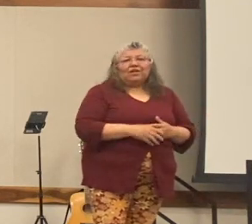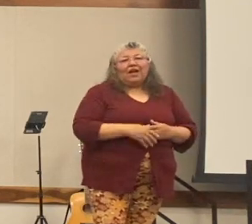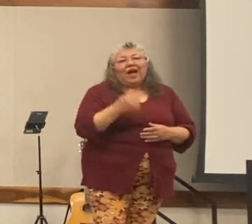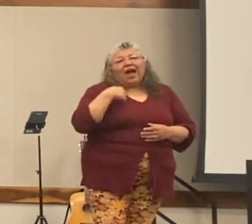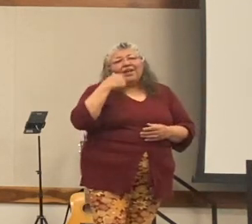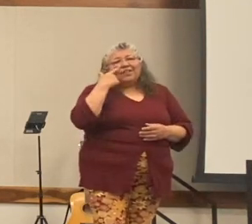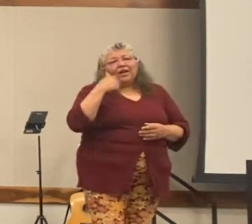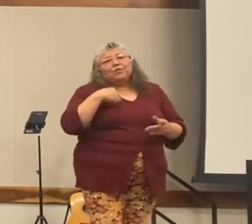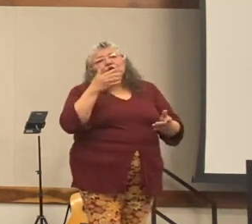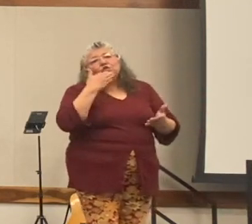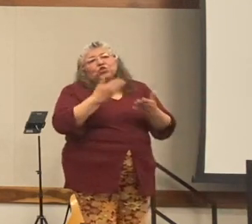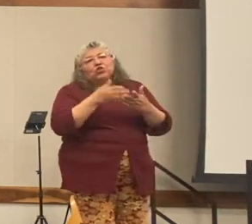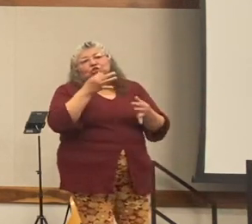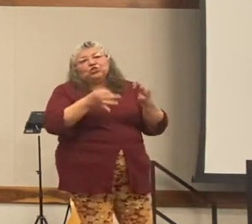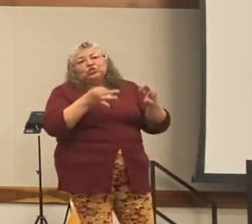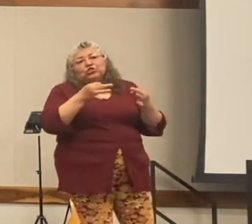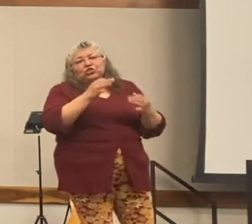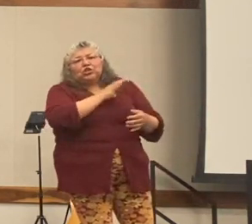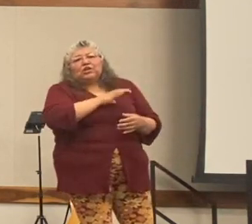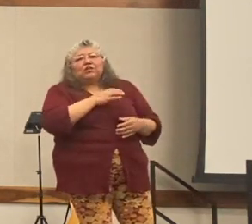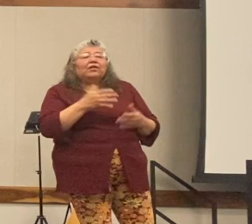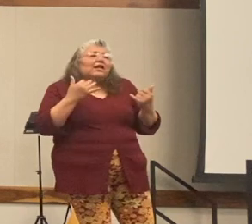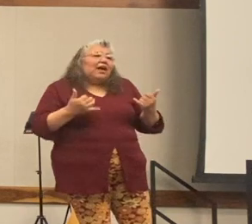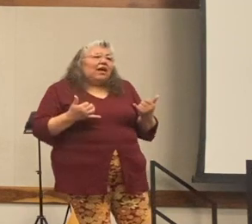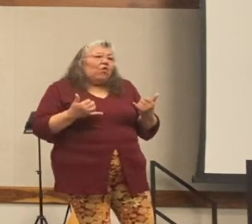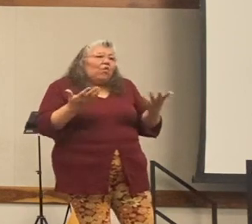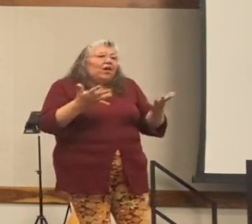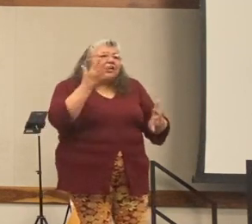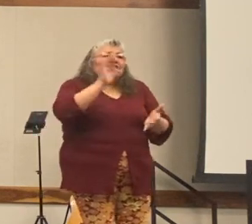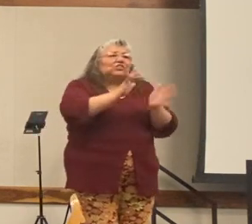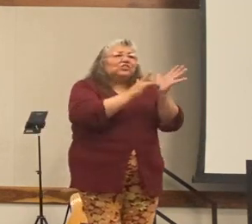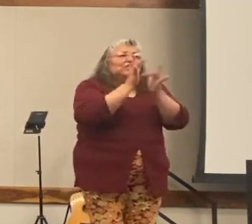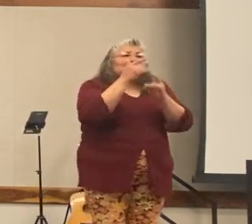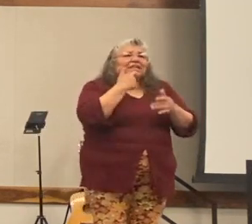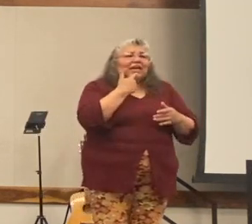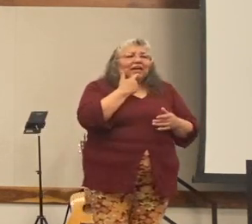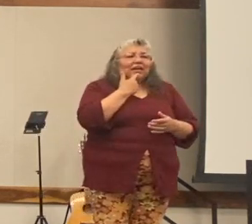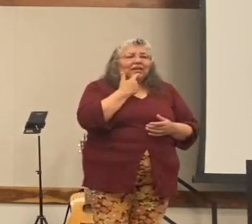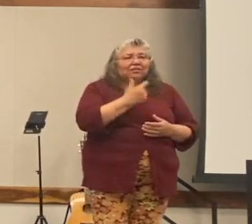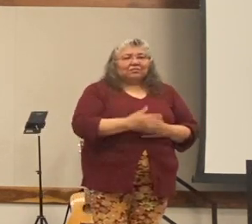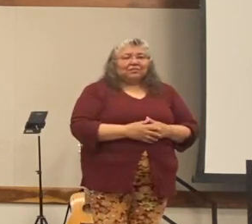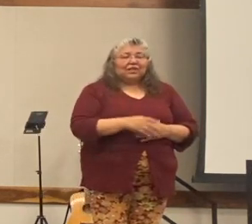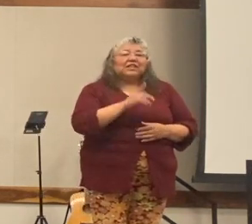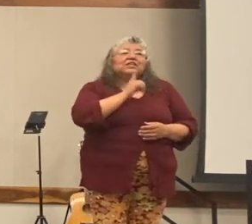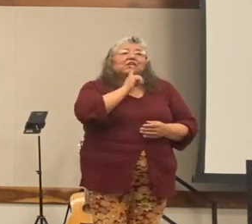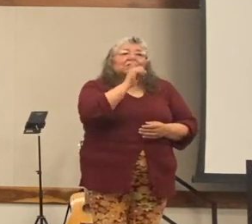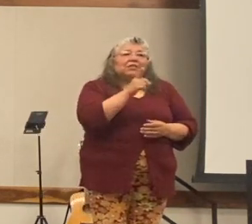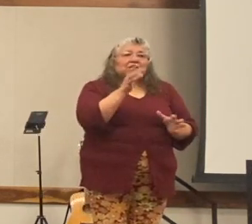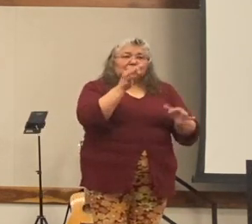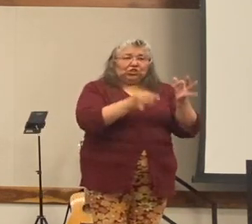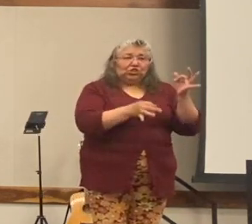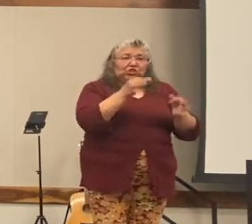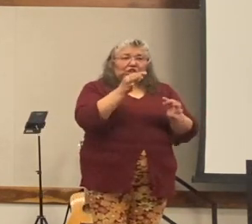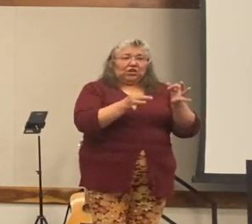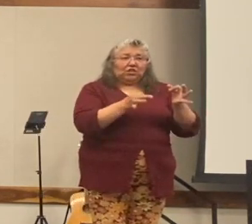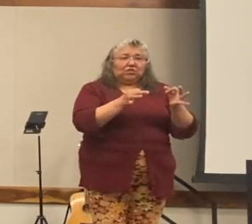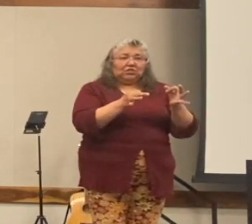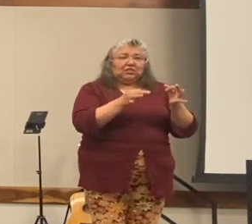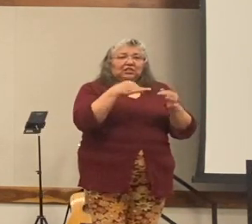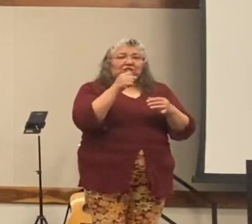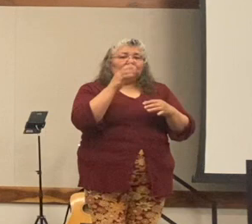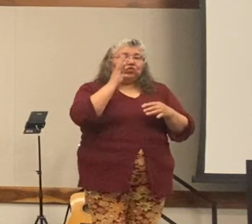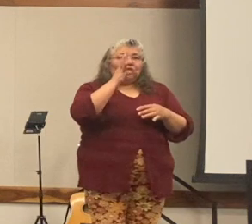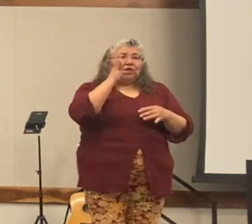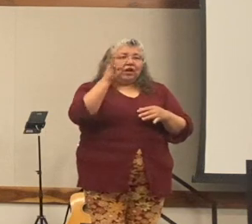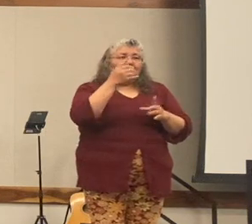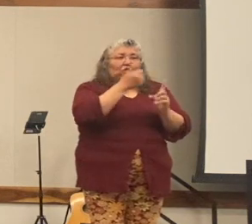think I'm a good judge of character. Listen, what Jesus is saying here is to legitimately judge is to create your